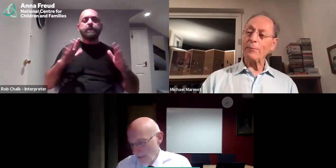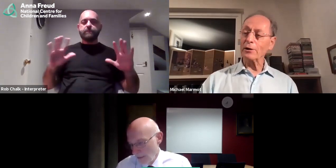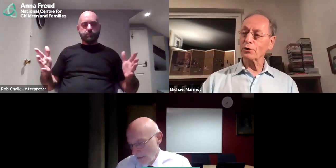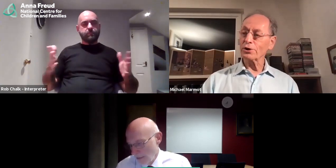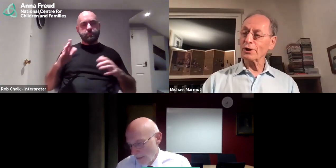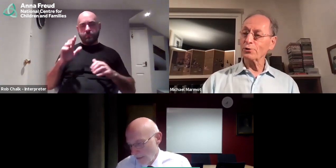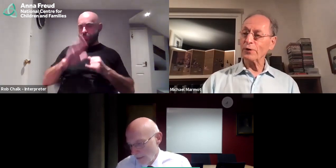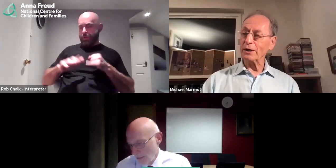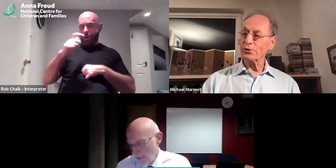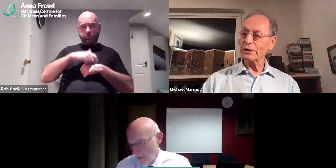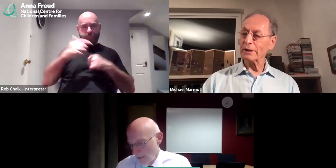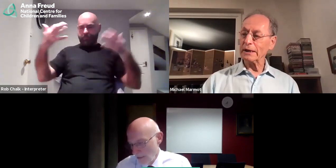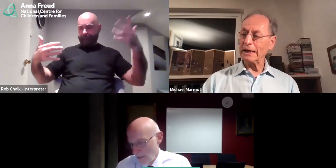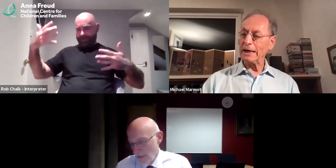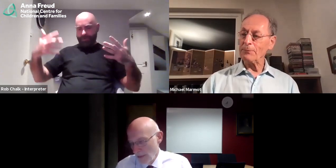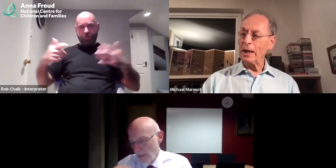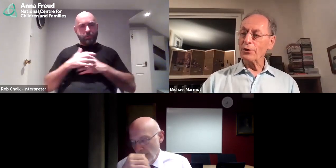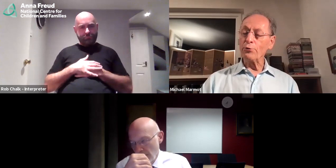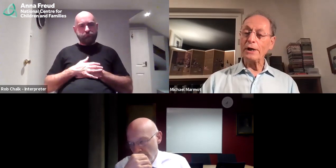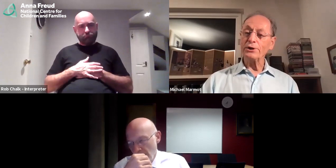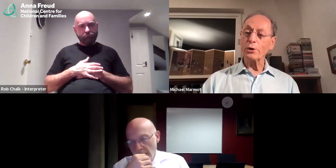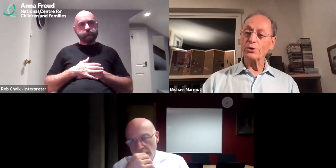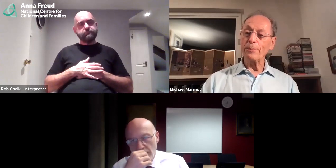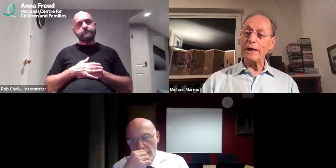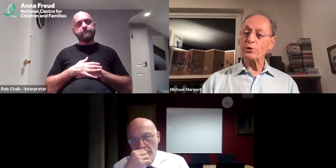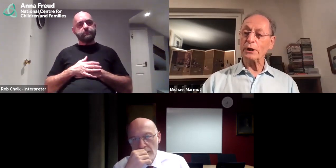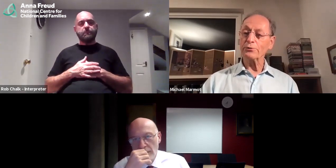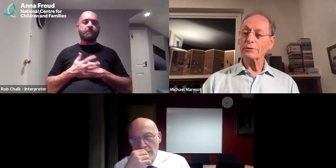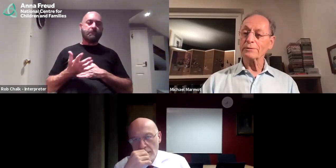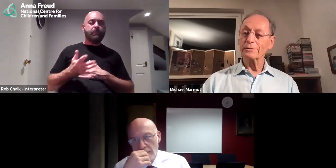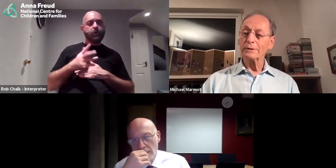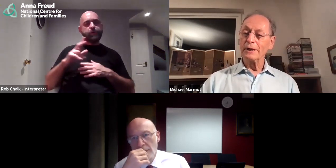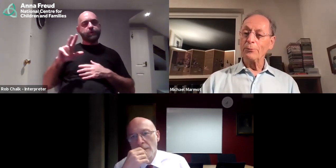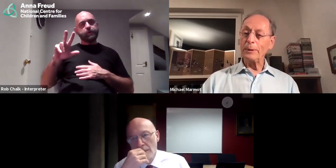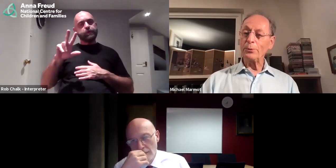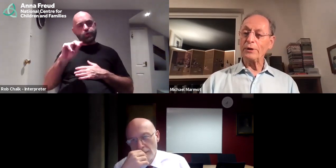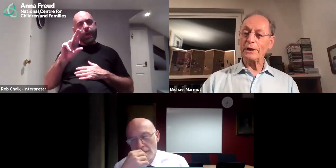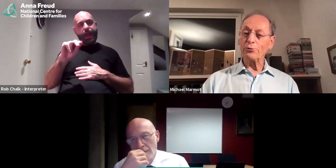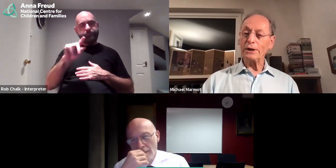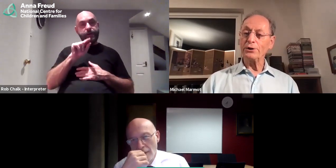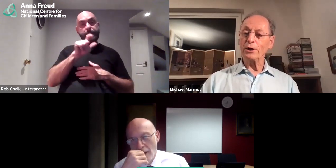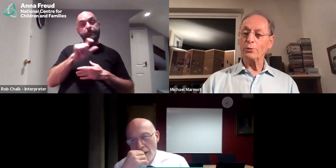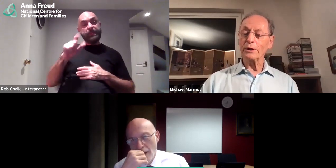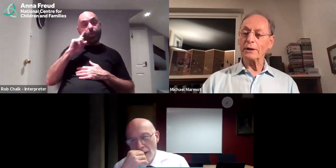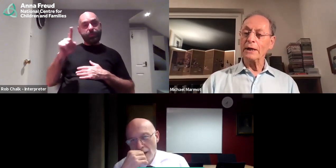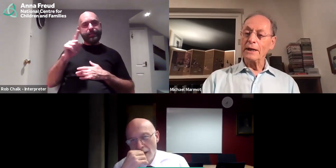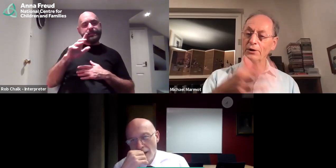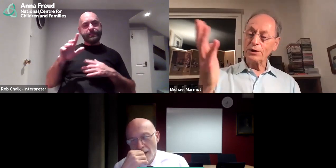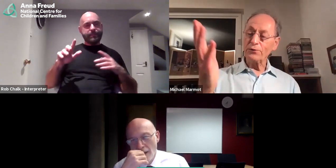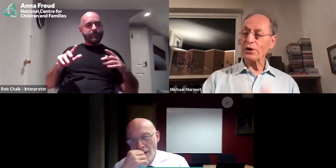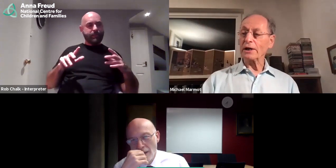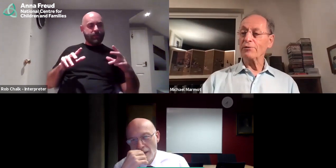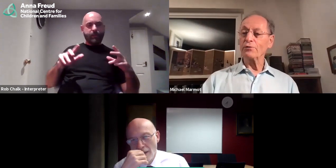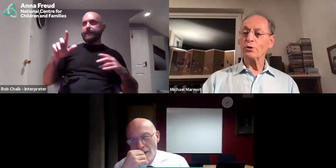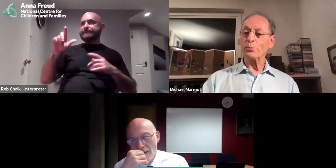last time I looked at those figures, the ratio was about 12. People think the ratio that the